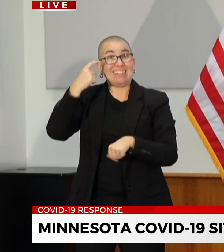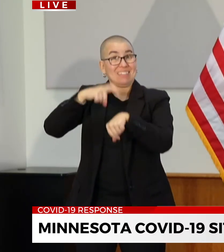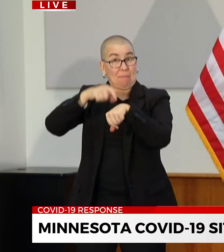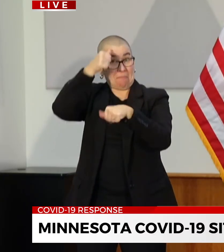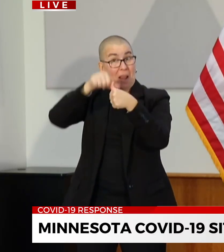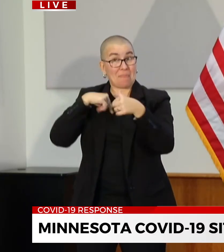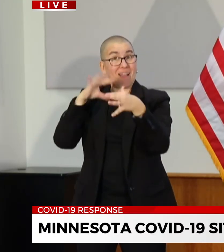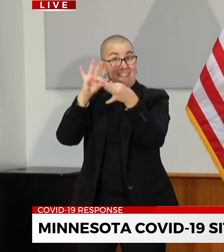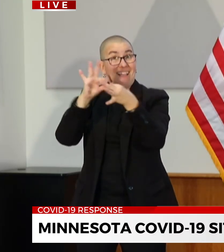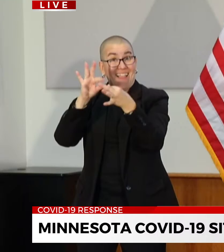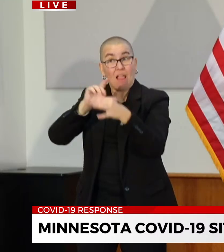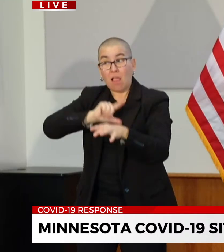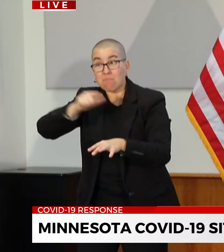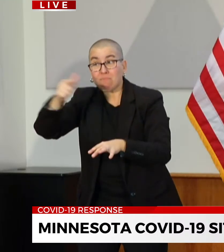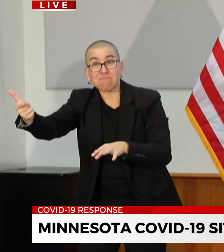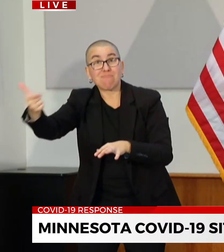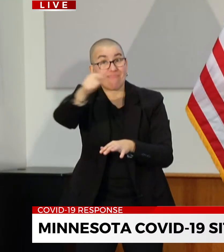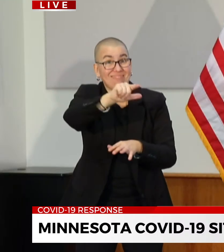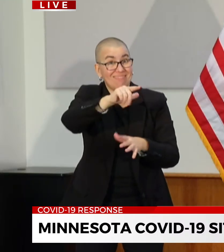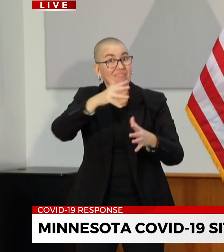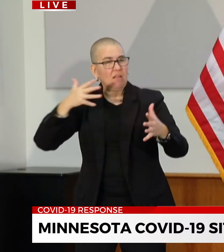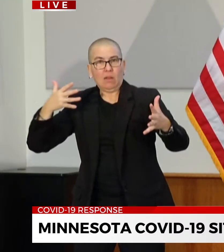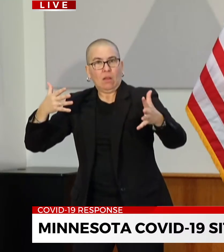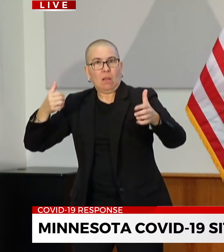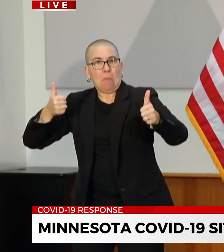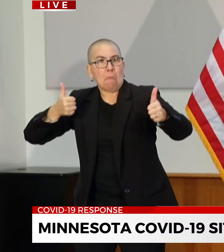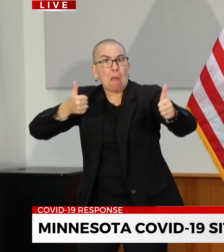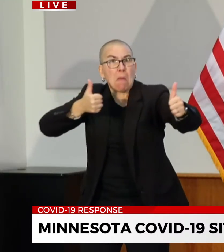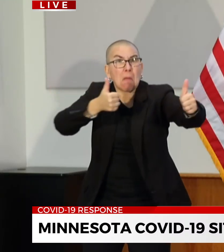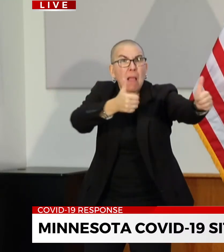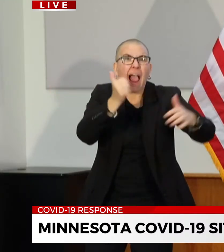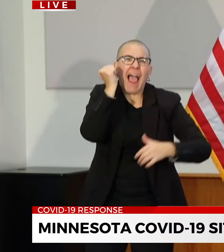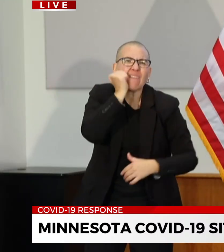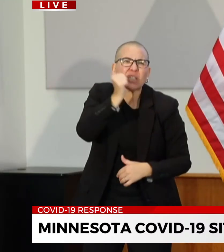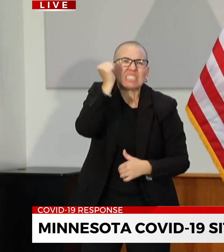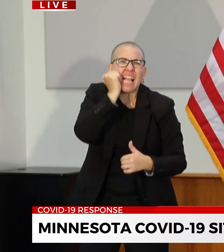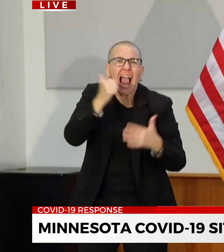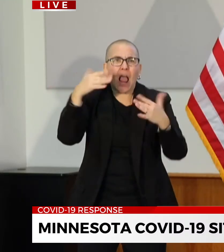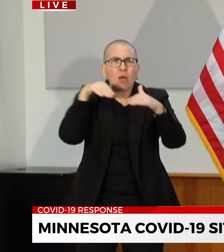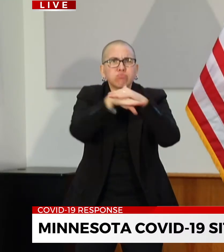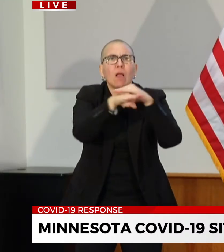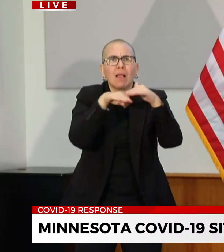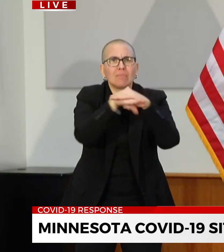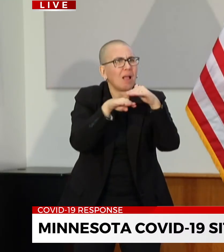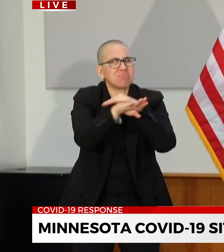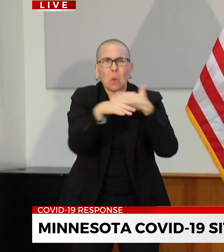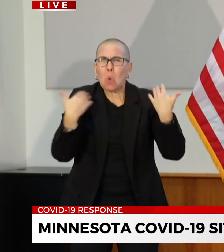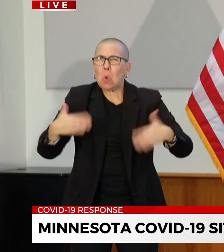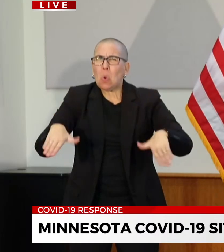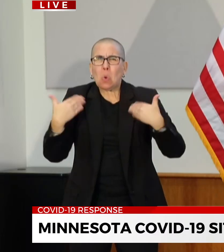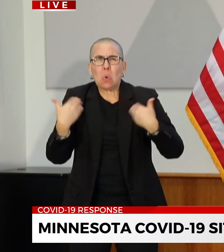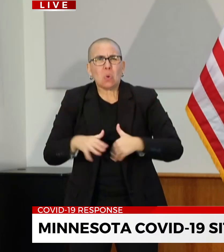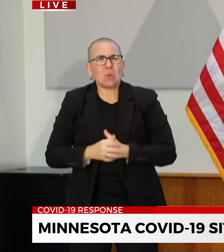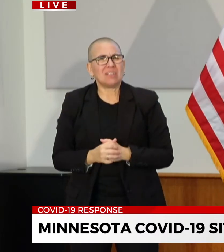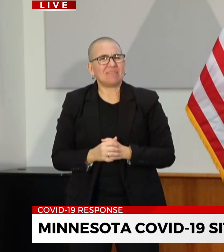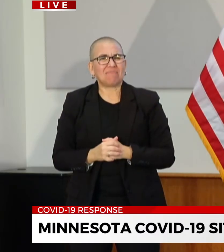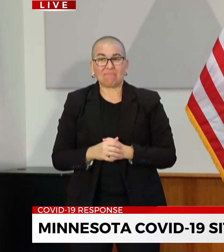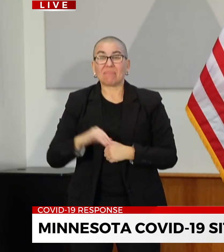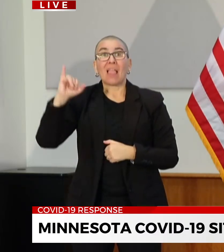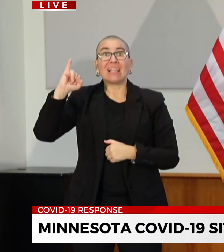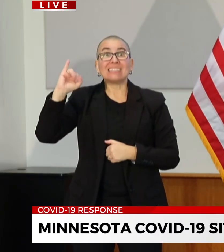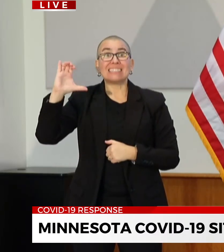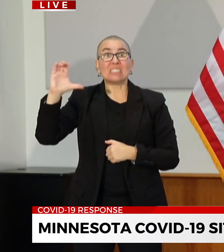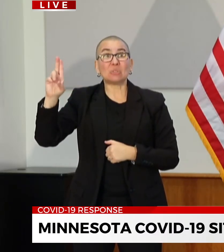1,769 patients with a first hospitalization. That's a combined ICU and